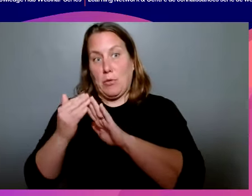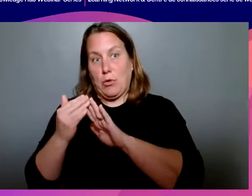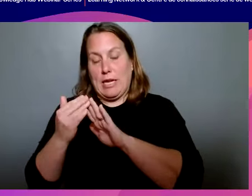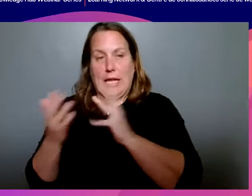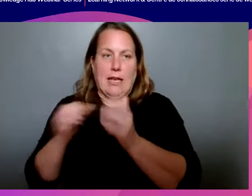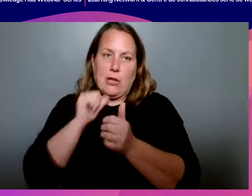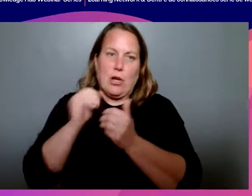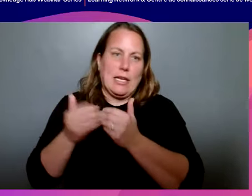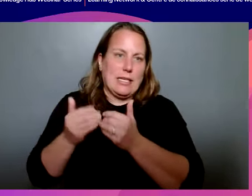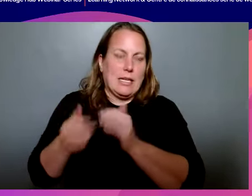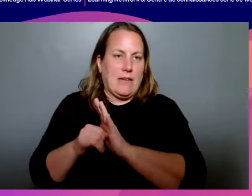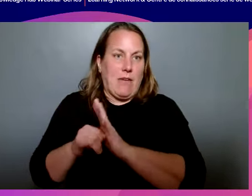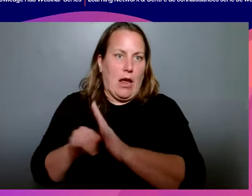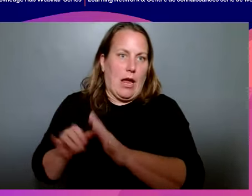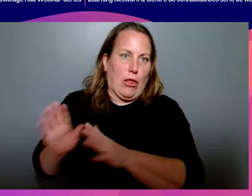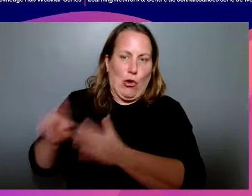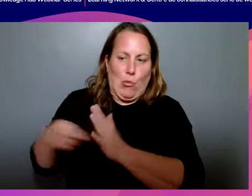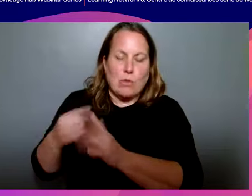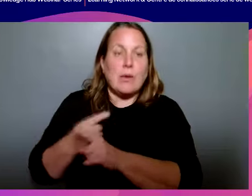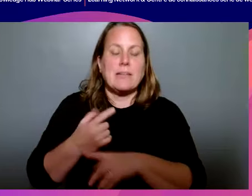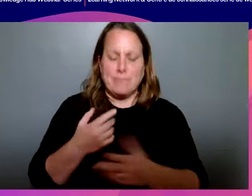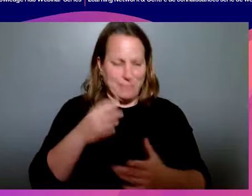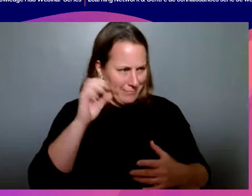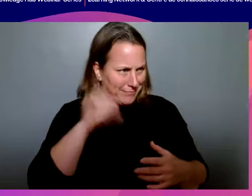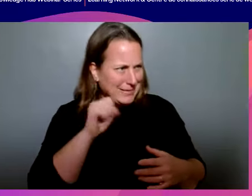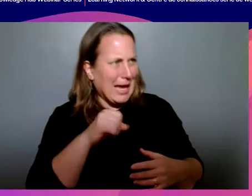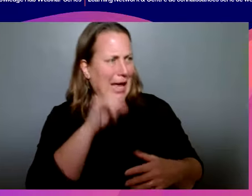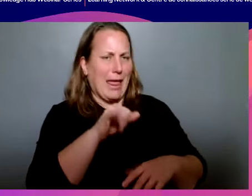Yeah. So yes, it is harmful to